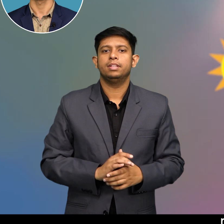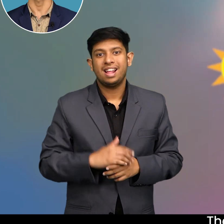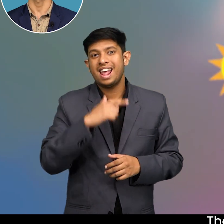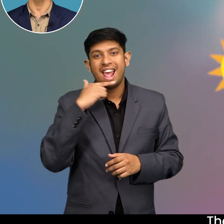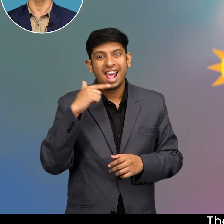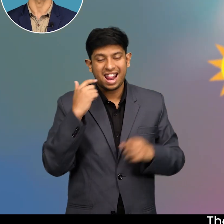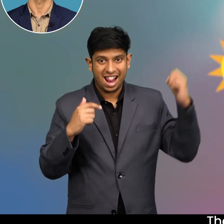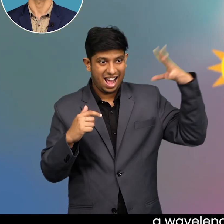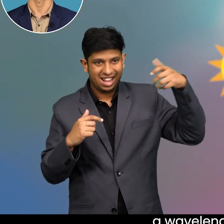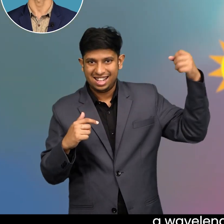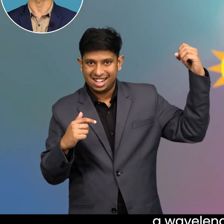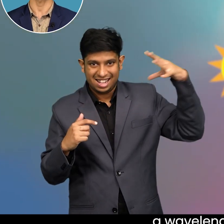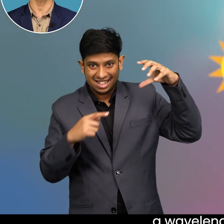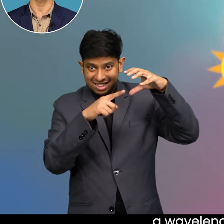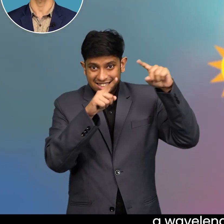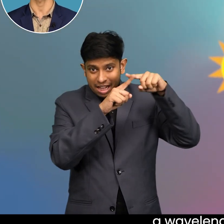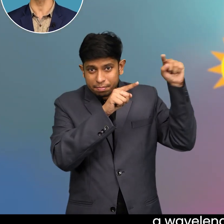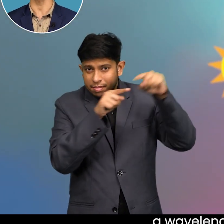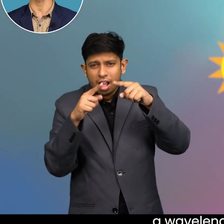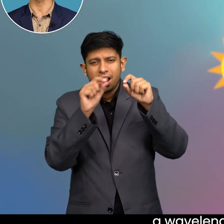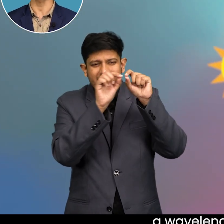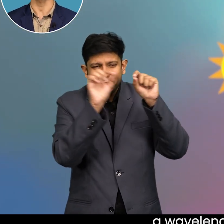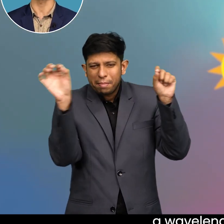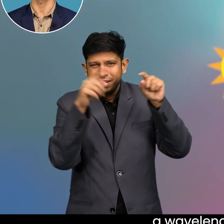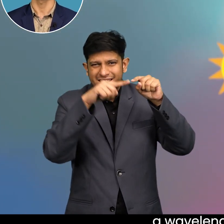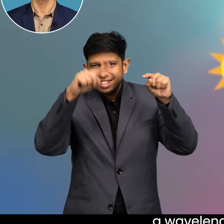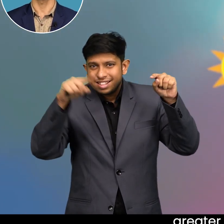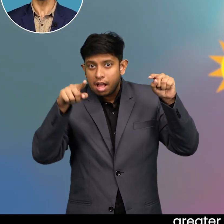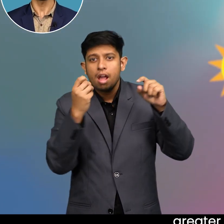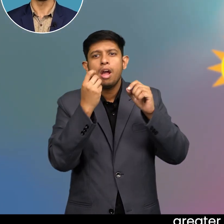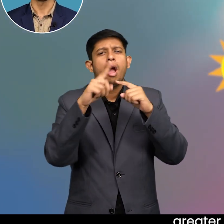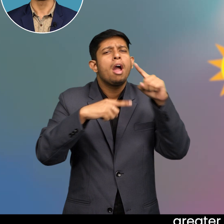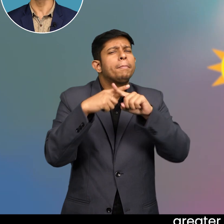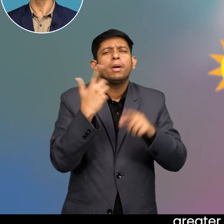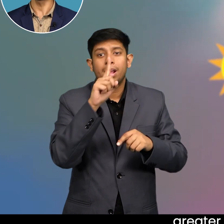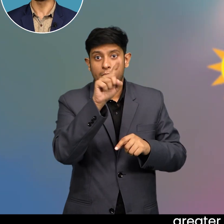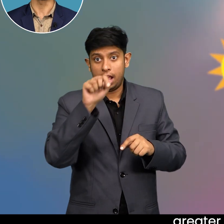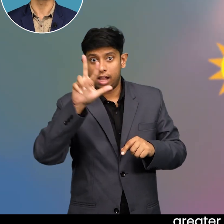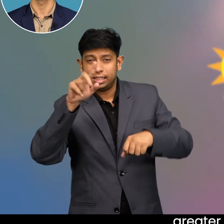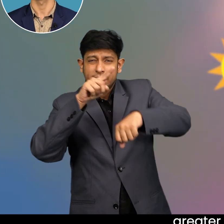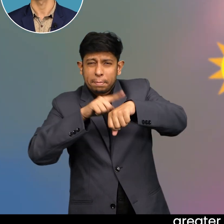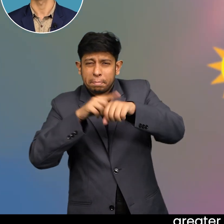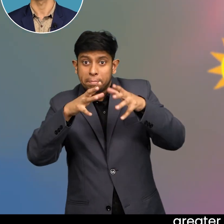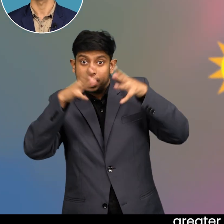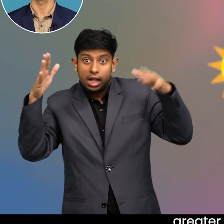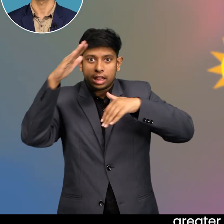The red light has a wavelength about 1.8 times greater than blue light.